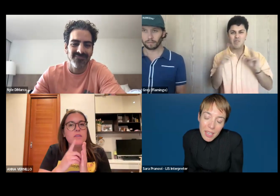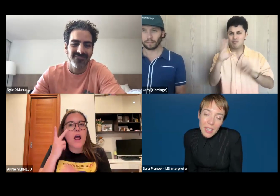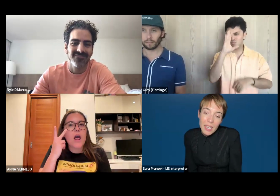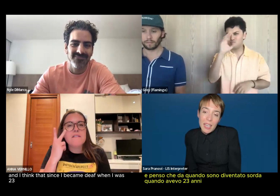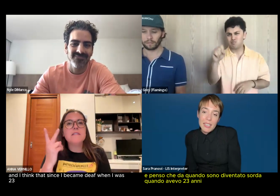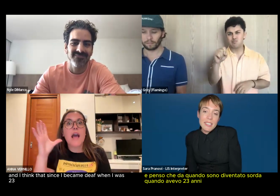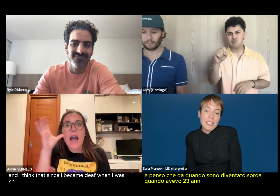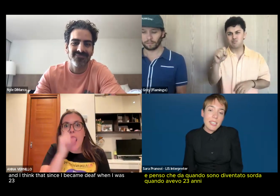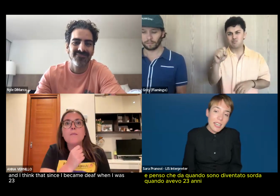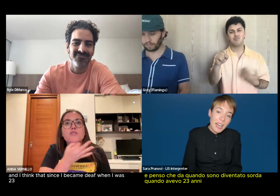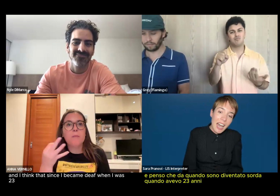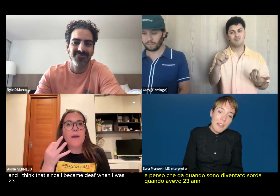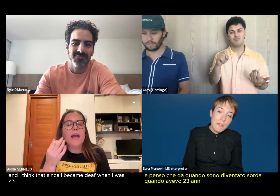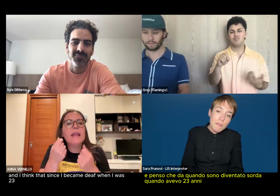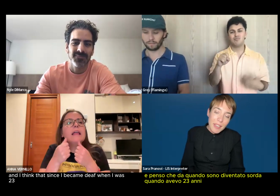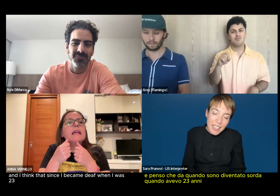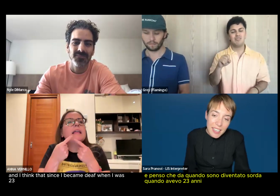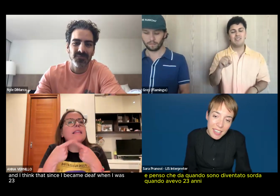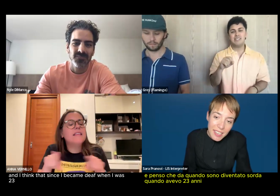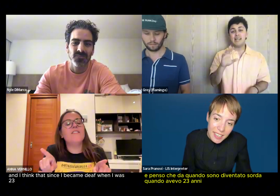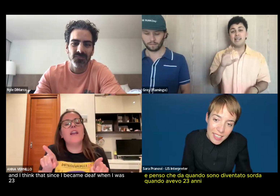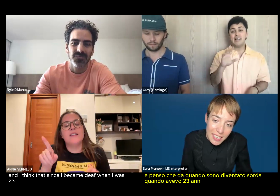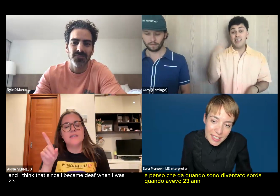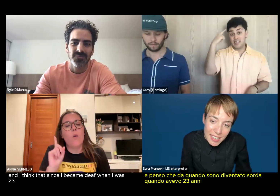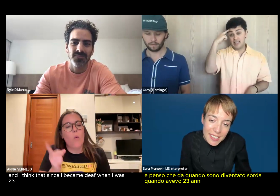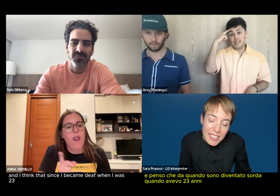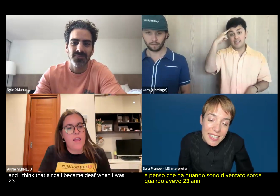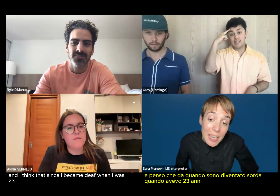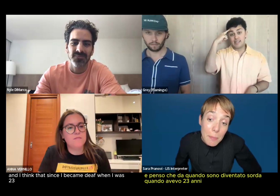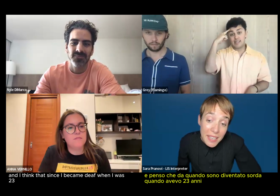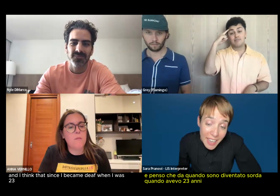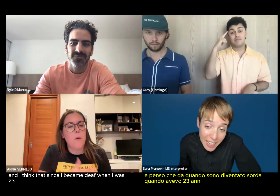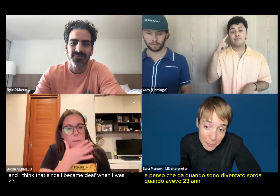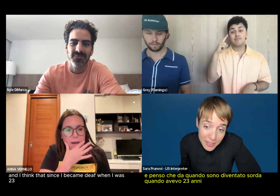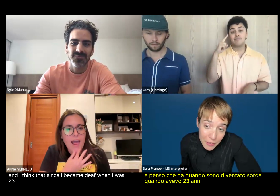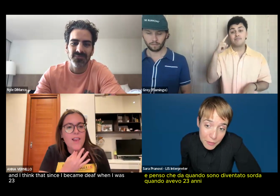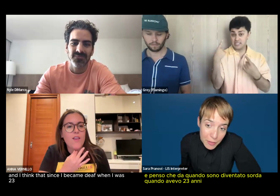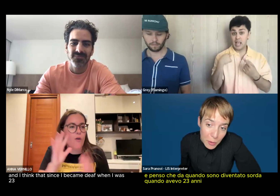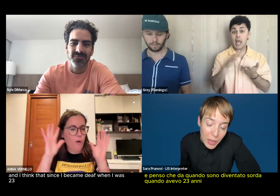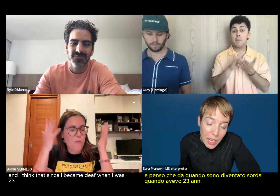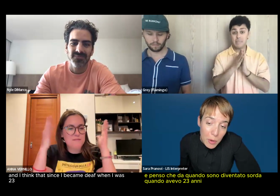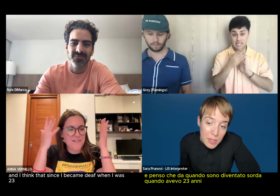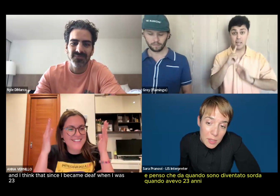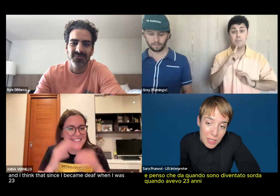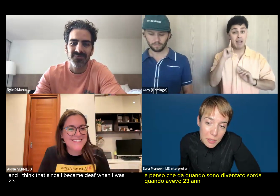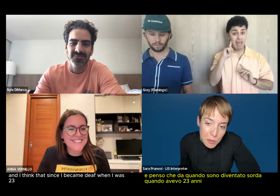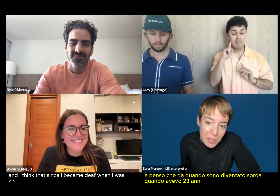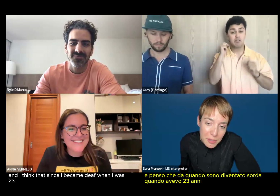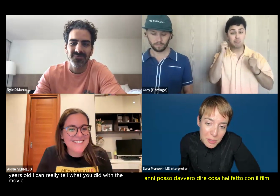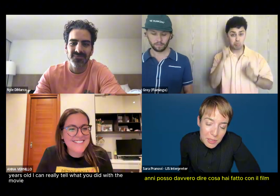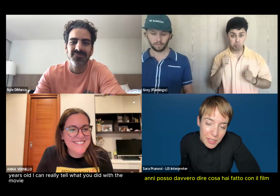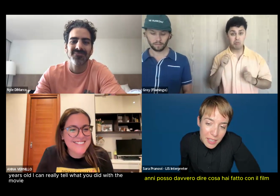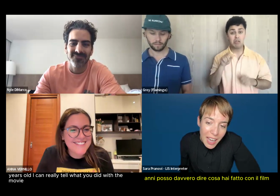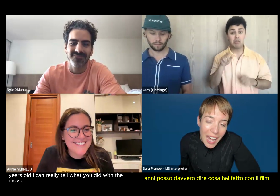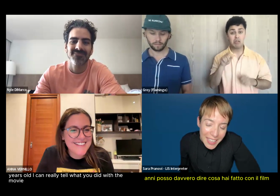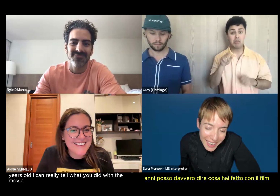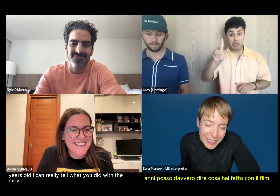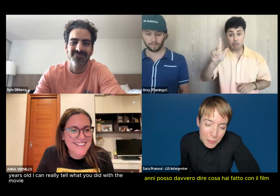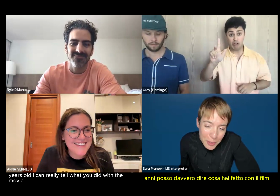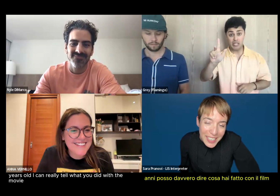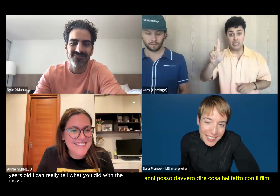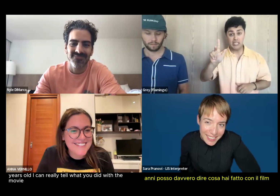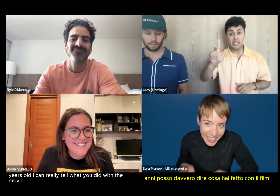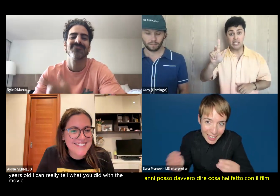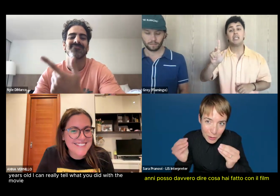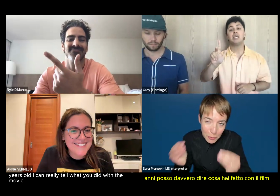fascinating. And I think that since I became deaf when I was 23 years old, I